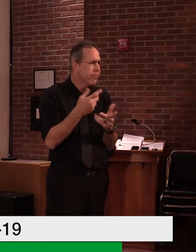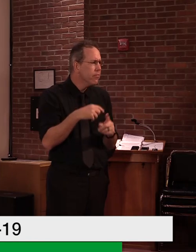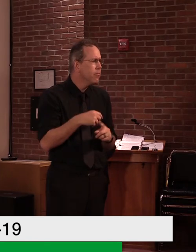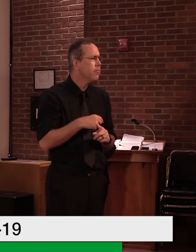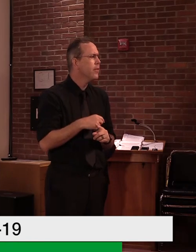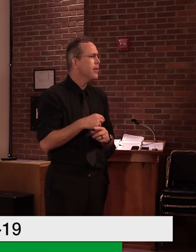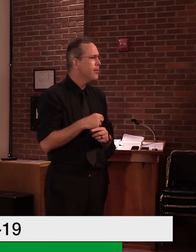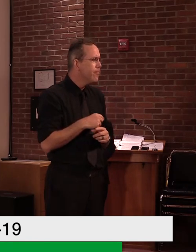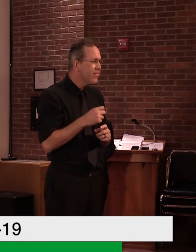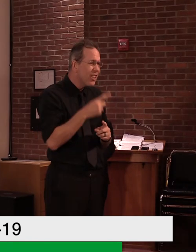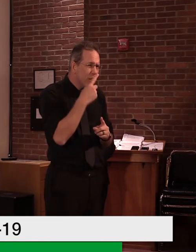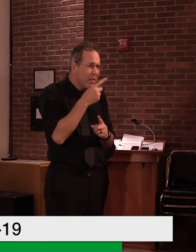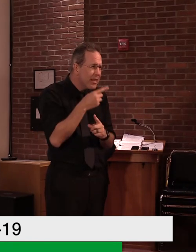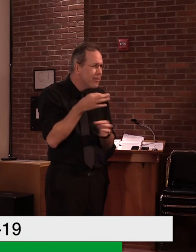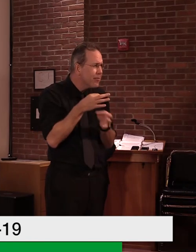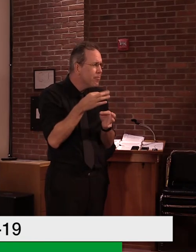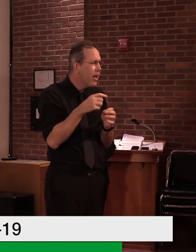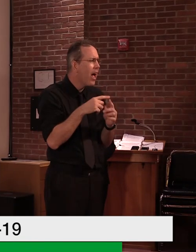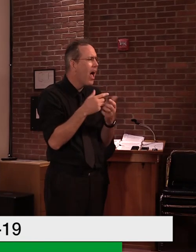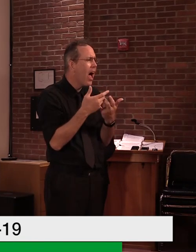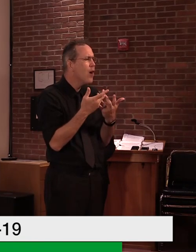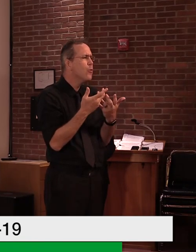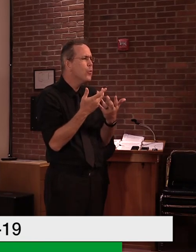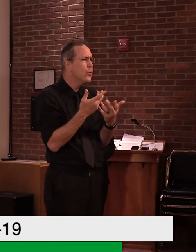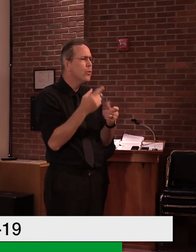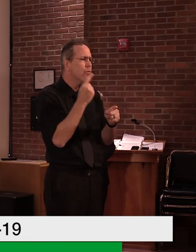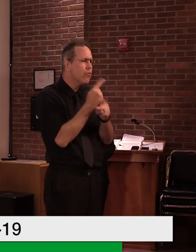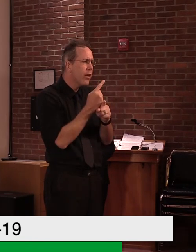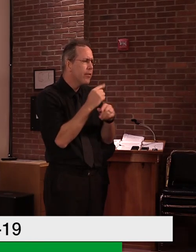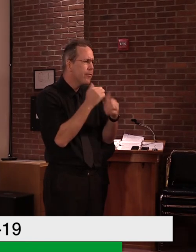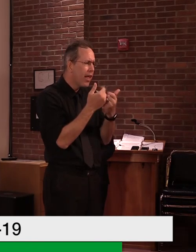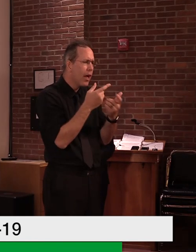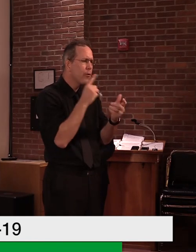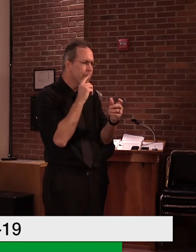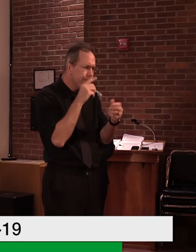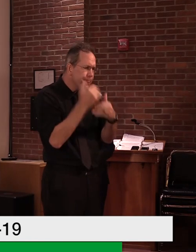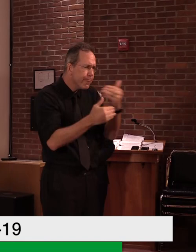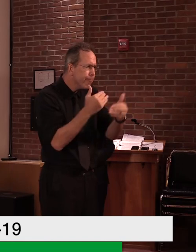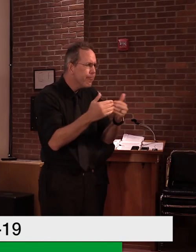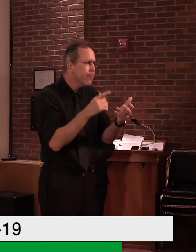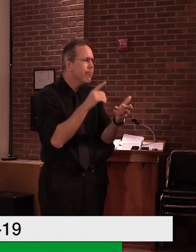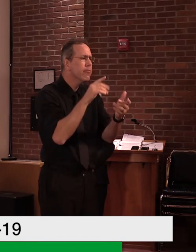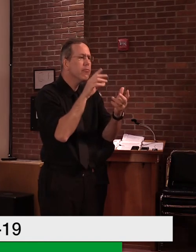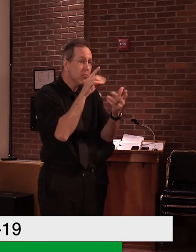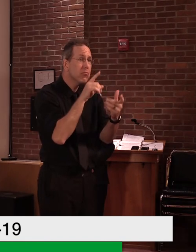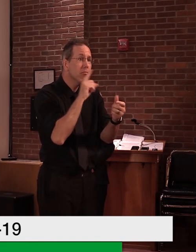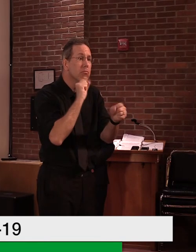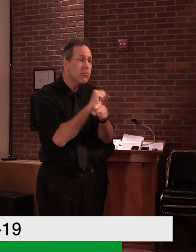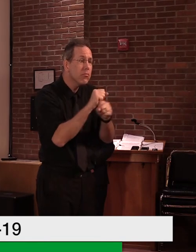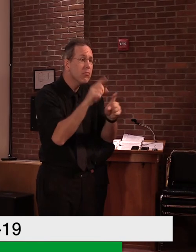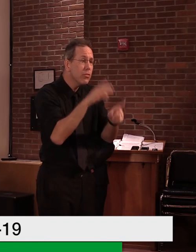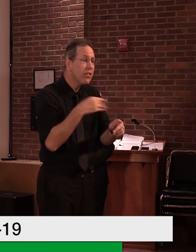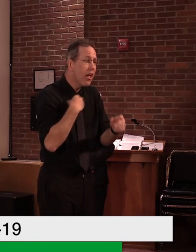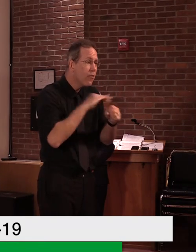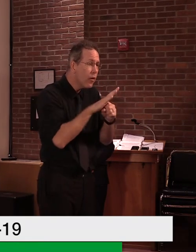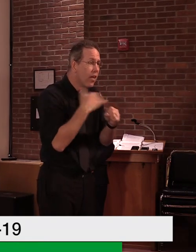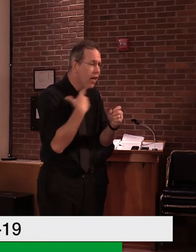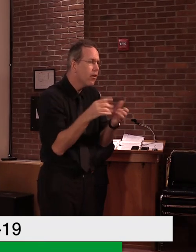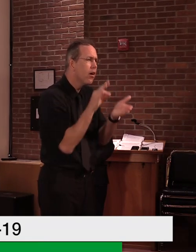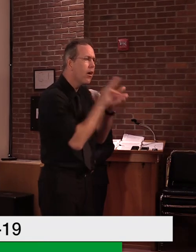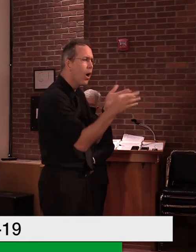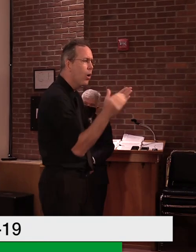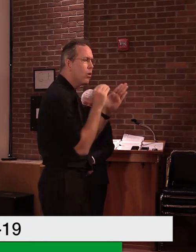the attributions are made. I may be completely misunderstanding what is going on,